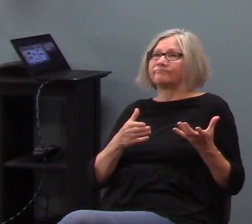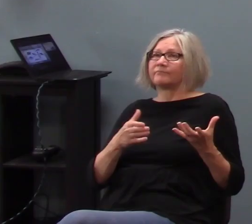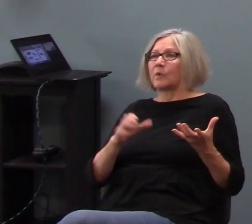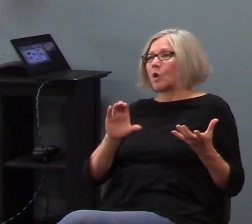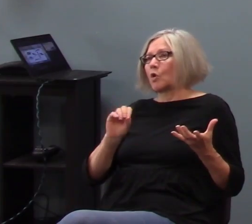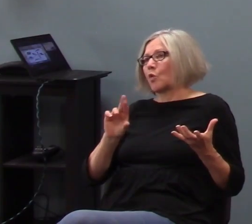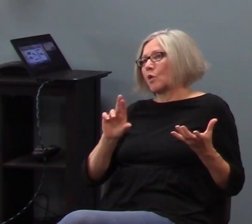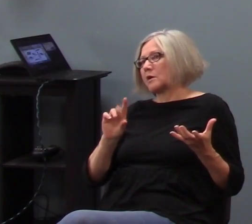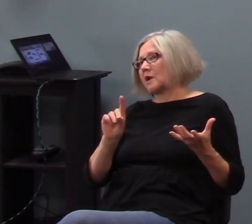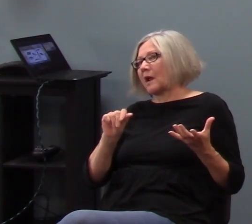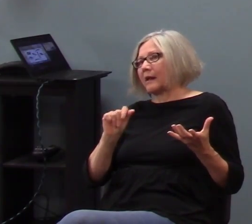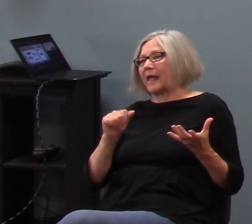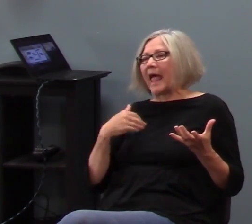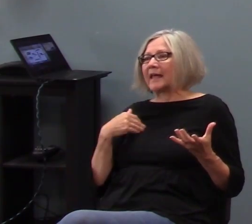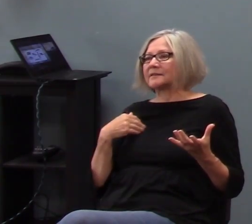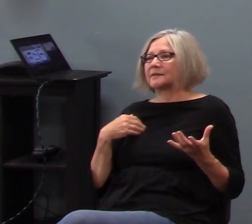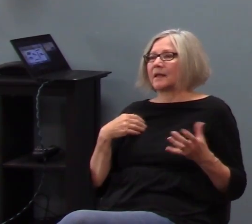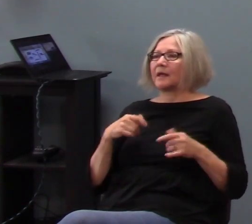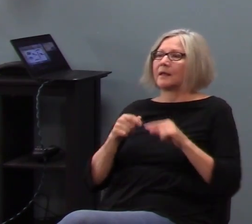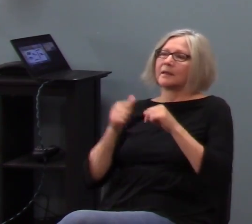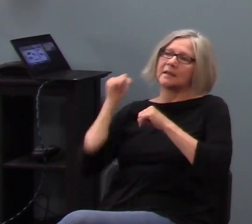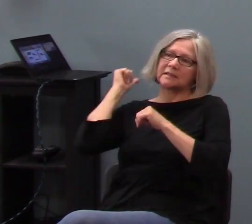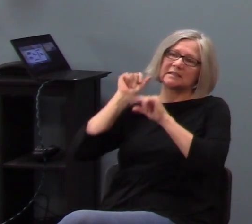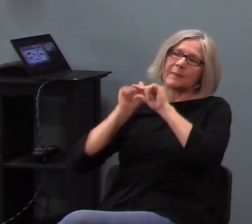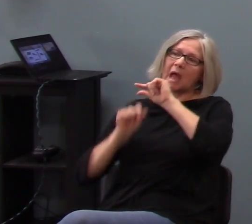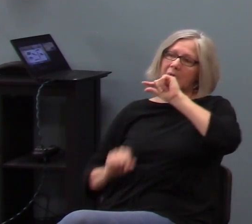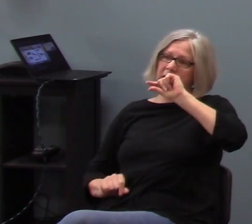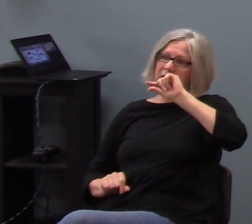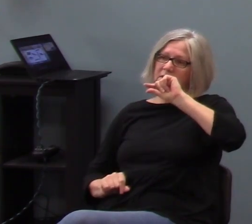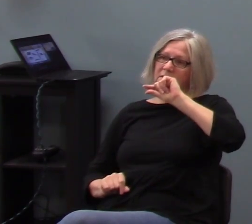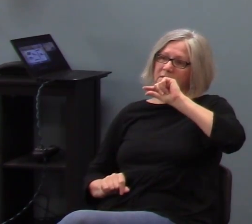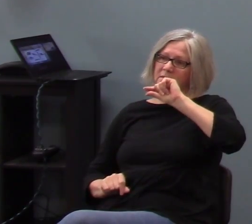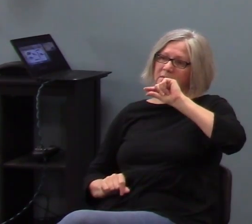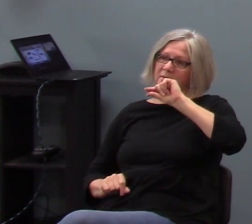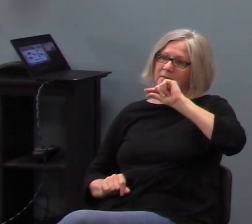spine. Anything with a spine and a skeleton is going to be in this phylum.